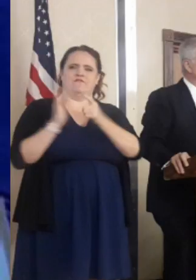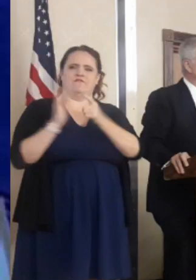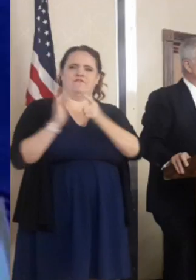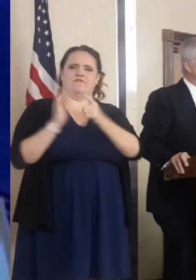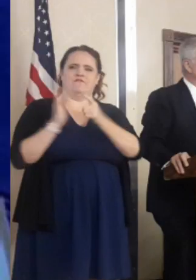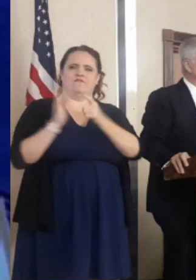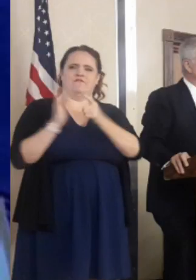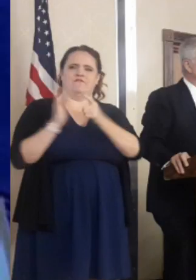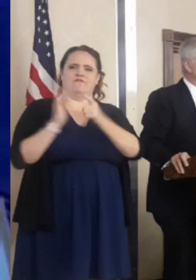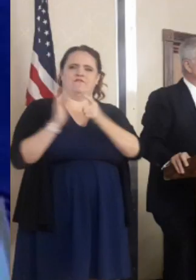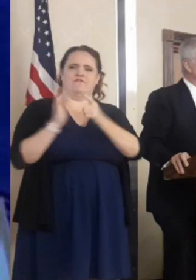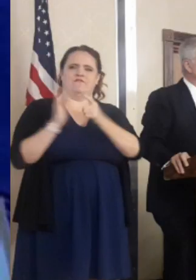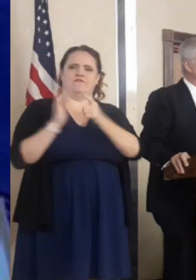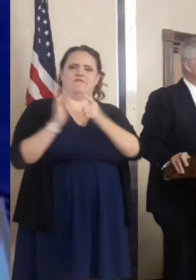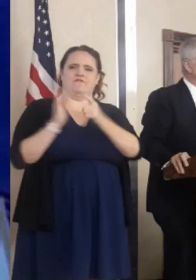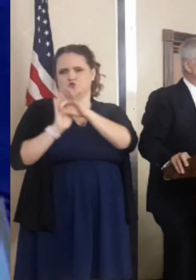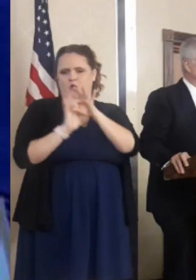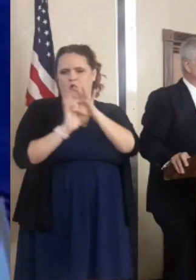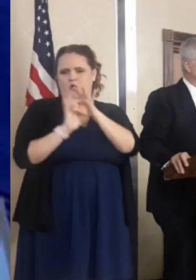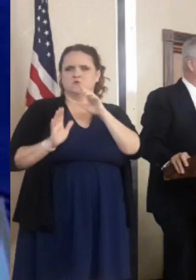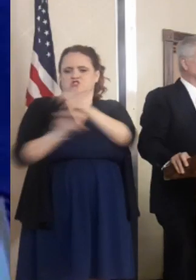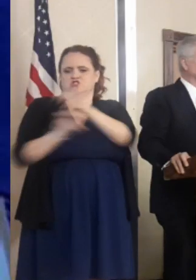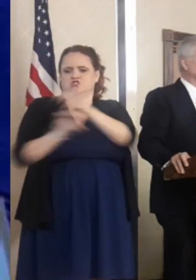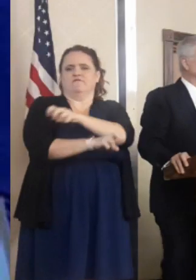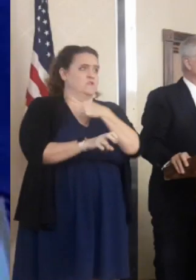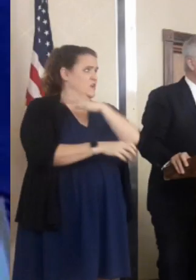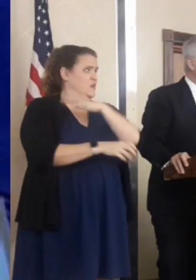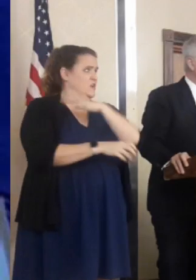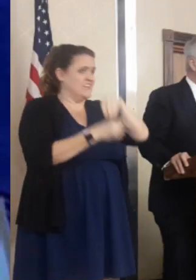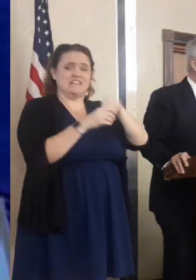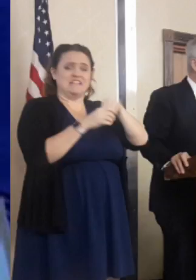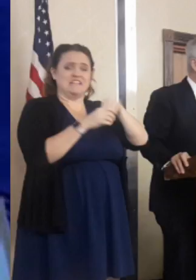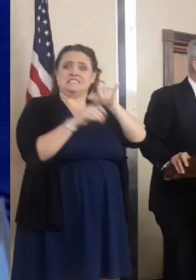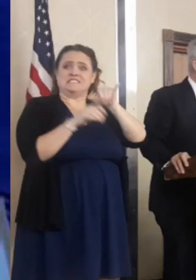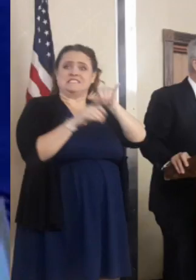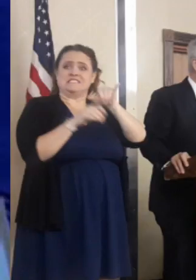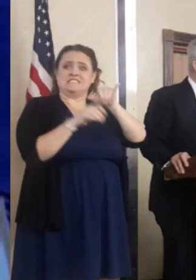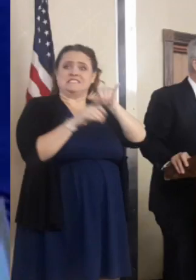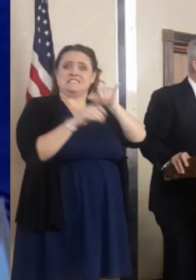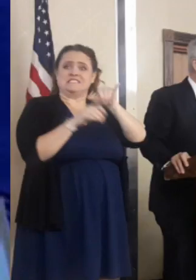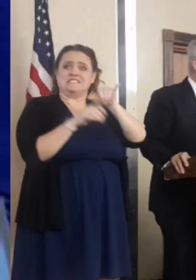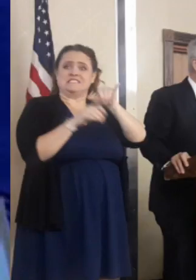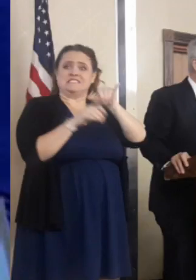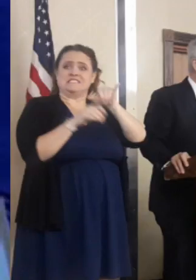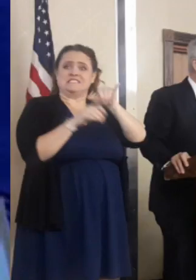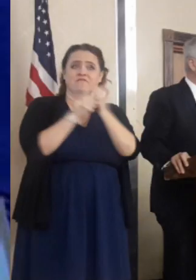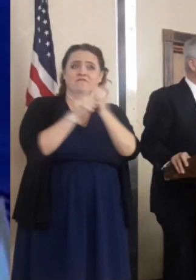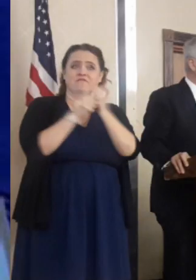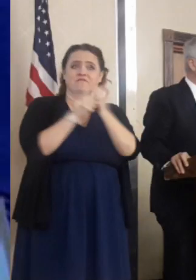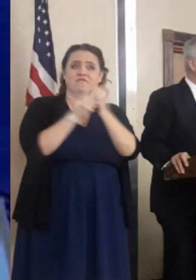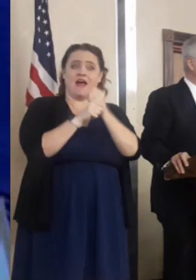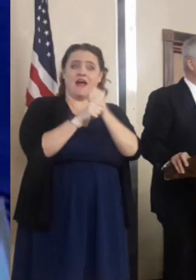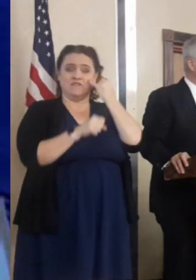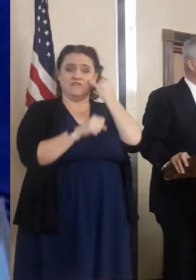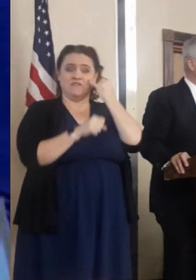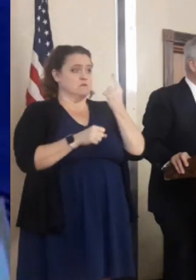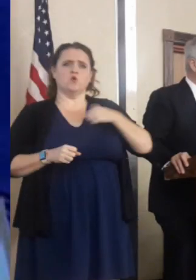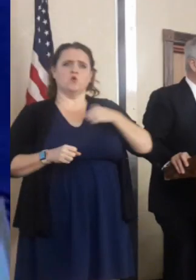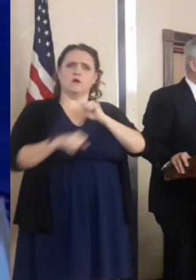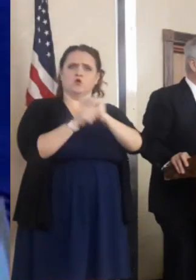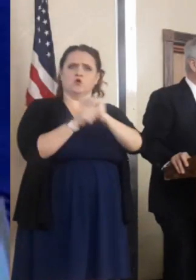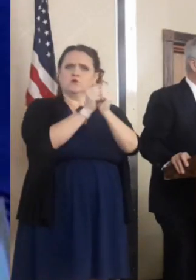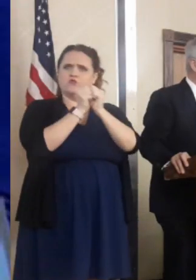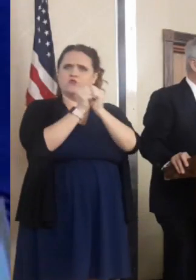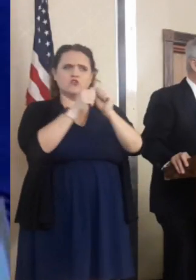same team, same fight, right? So if we have an ineligible person, can we not work together? Call up other SREC, see if they want